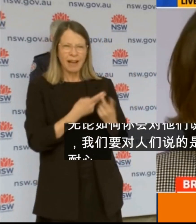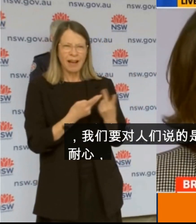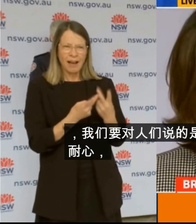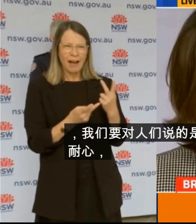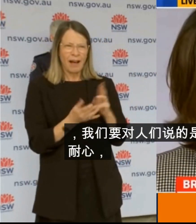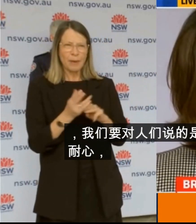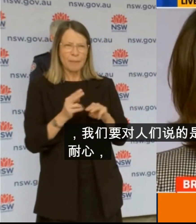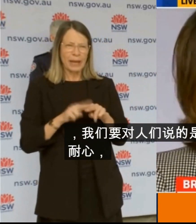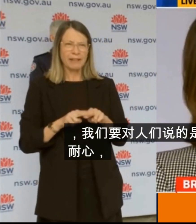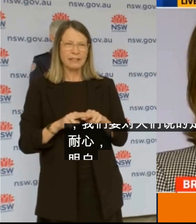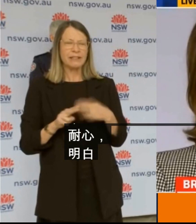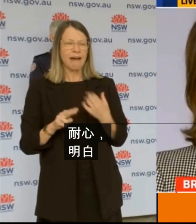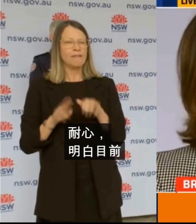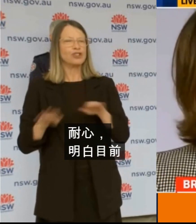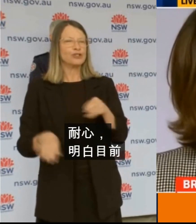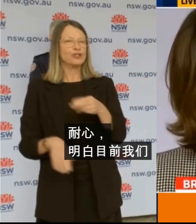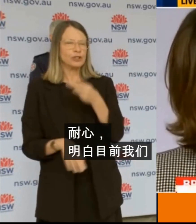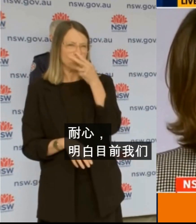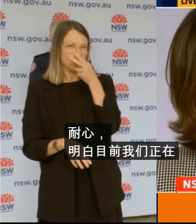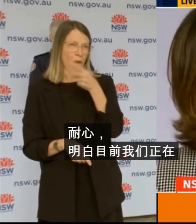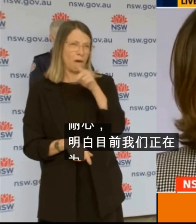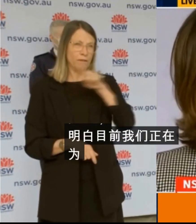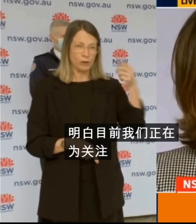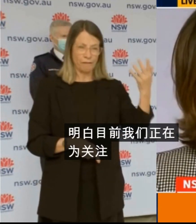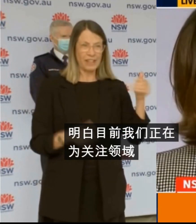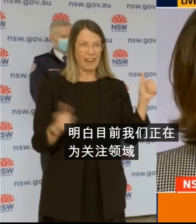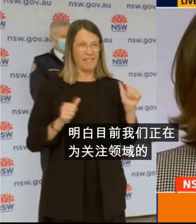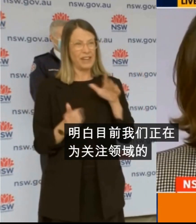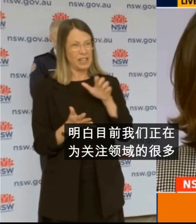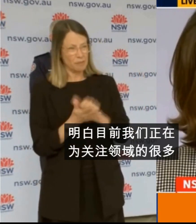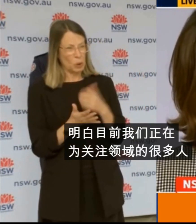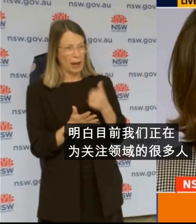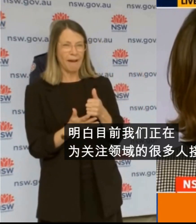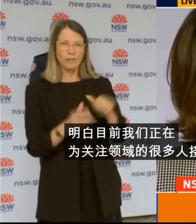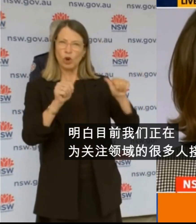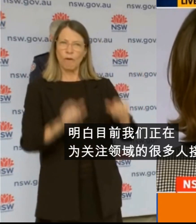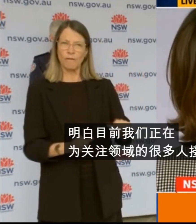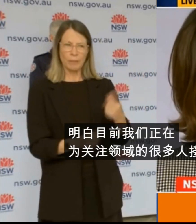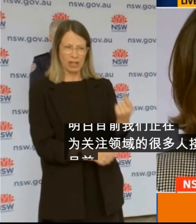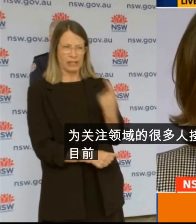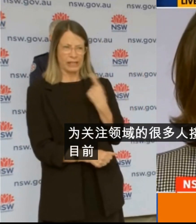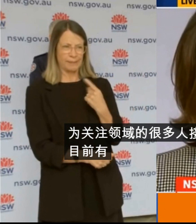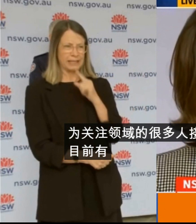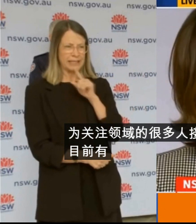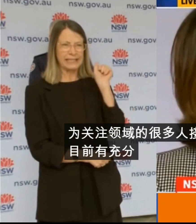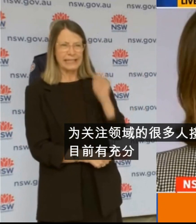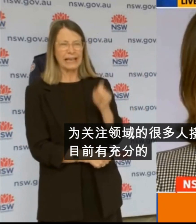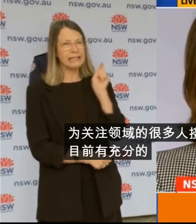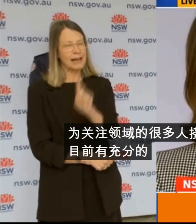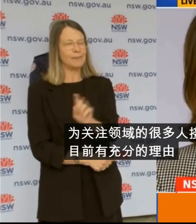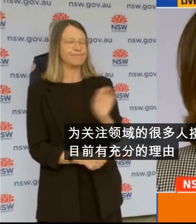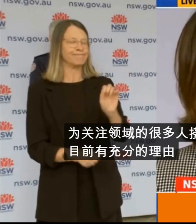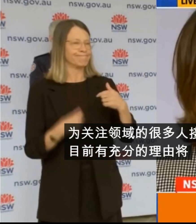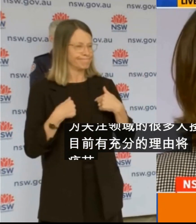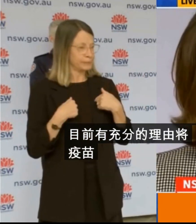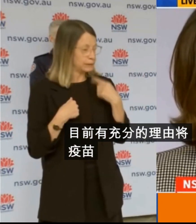is be patient. Understand that at the moment we're vaccinating a lot of people in areas of concern. There's a